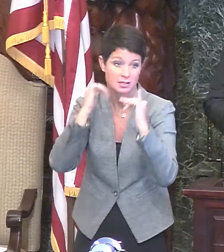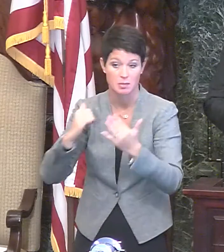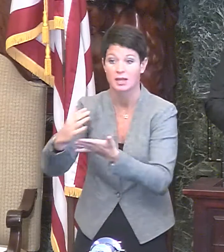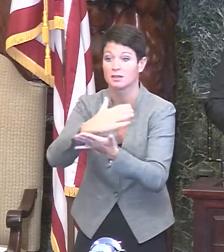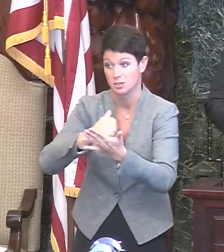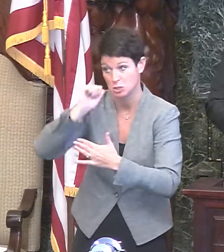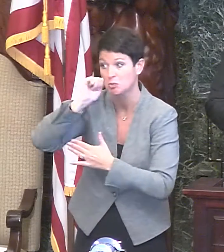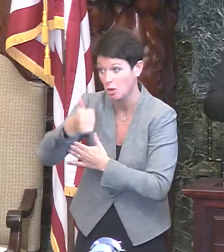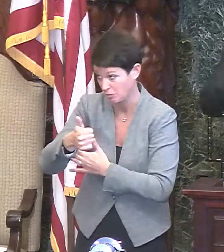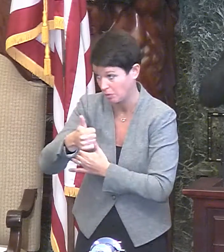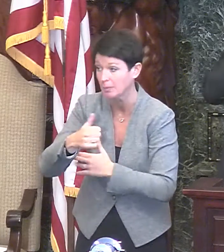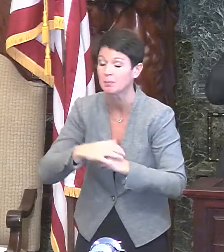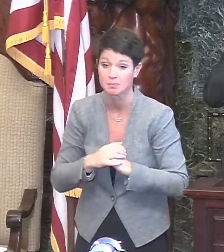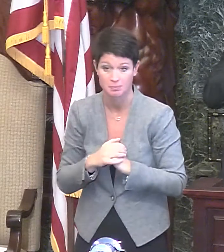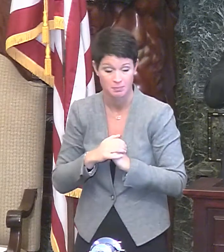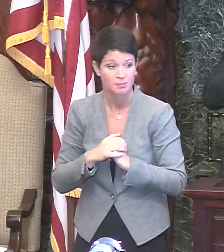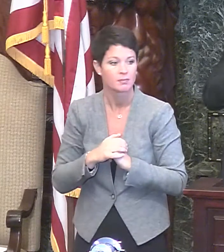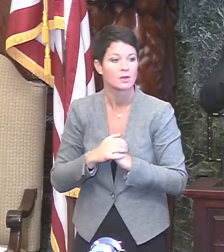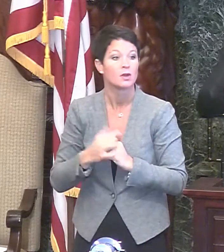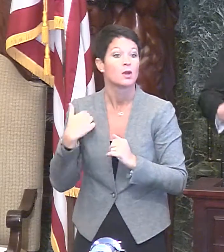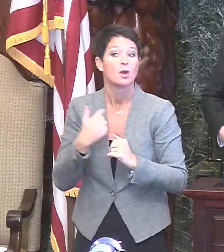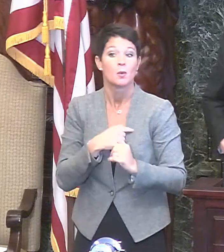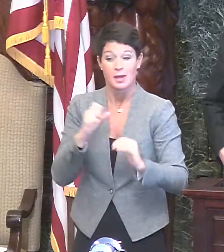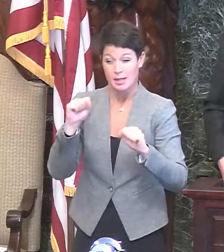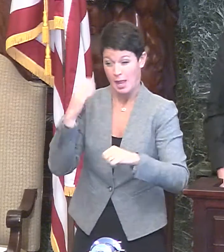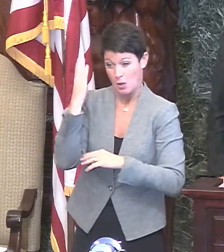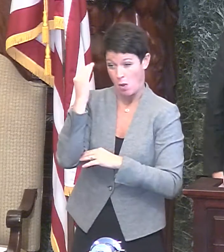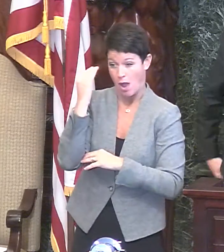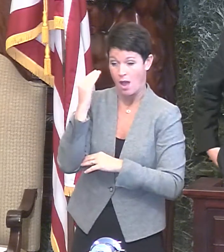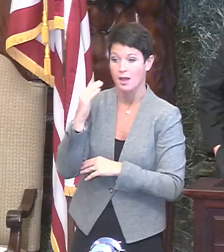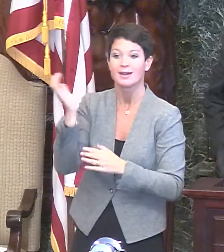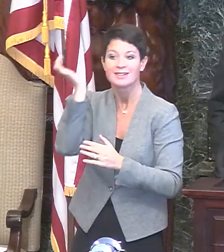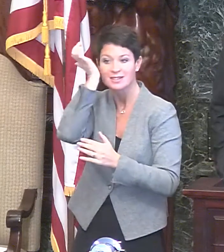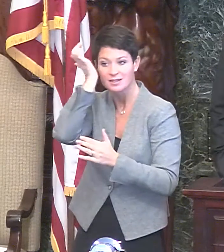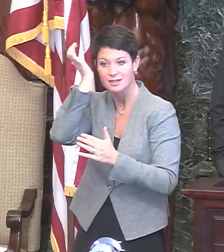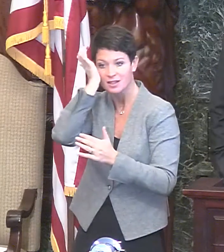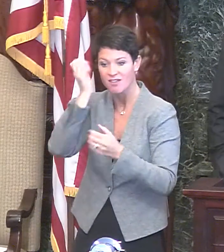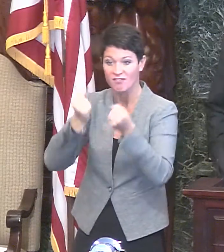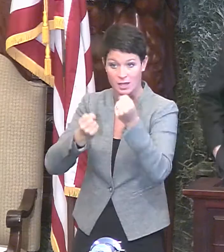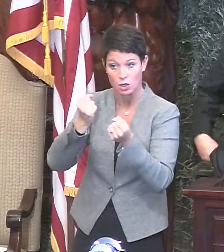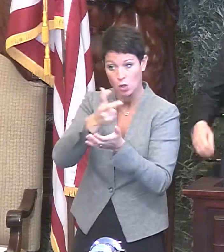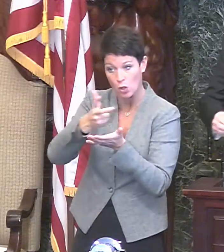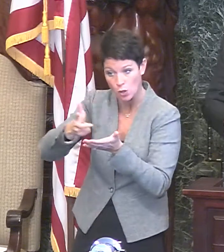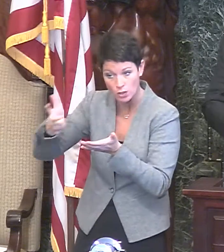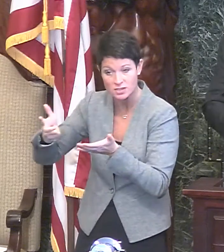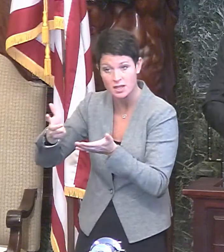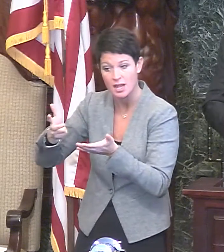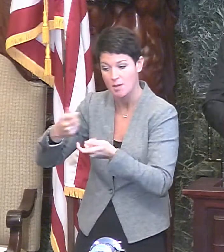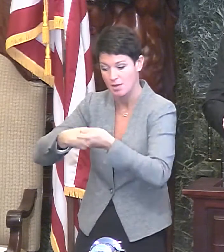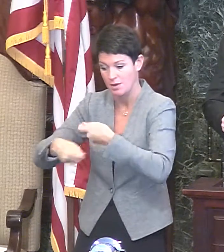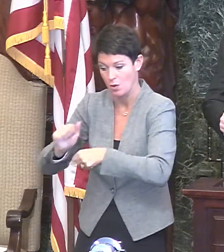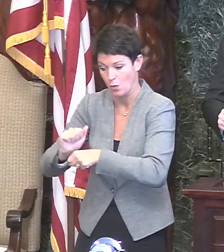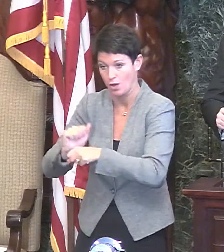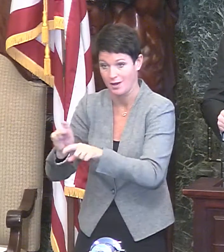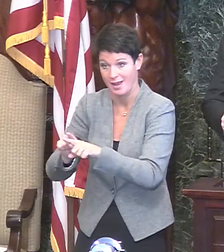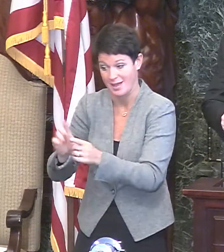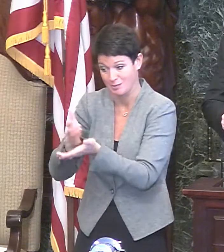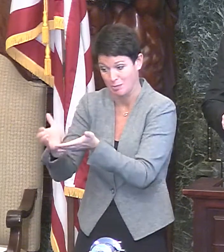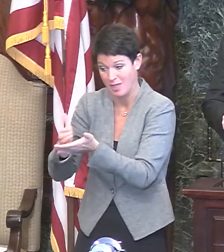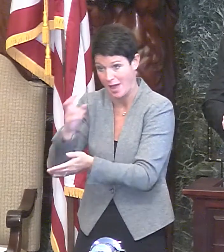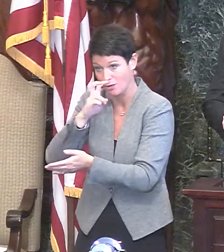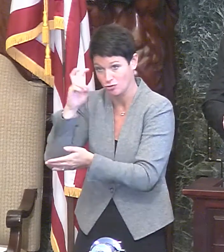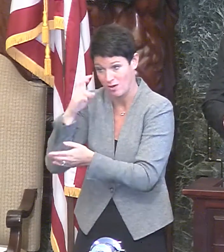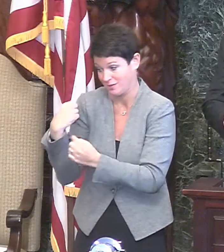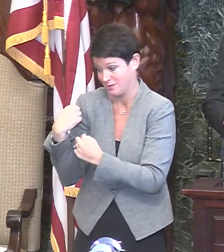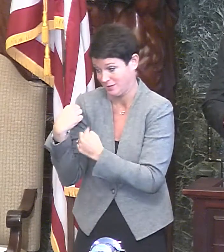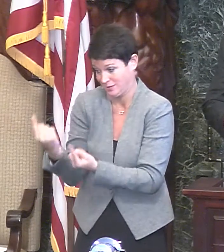those items. We're able to do this because our sanitation vehicles, which have been acting as plow trucks for the last